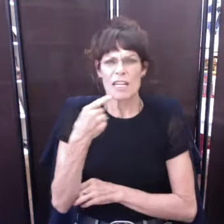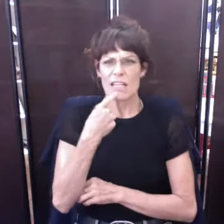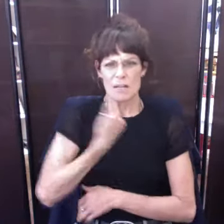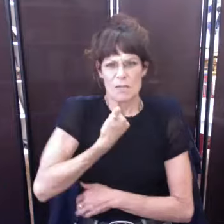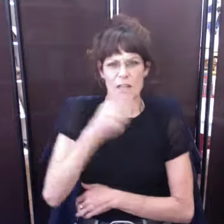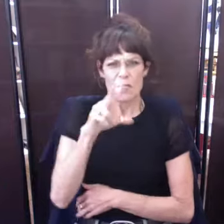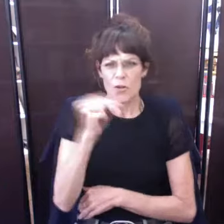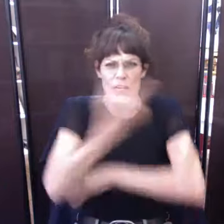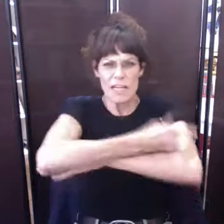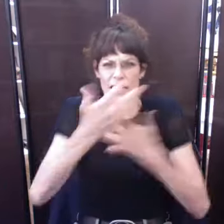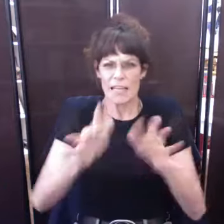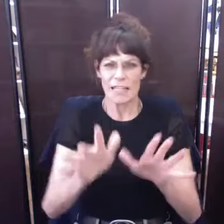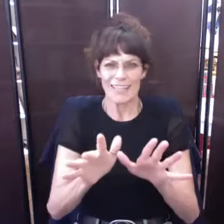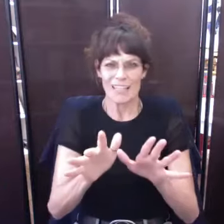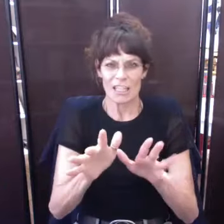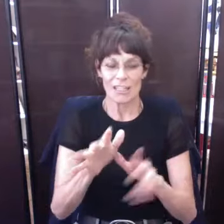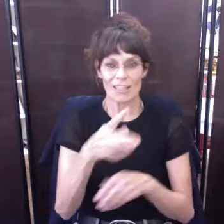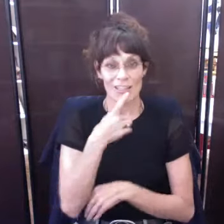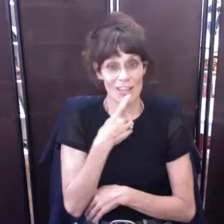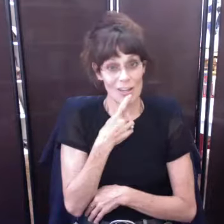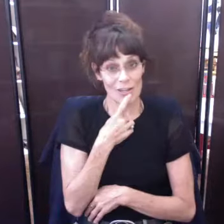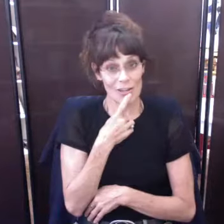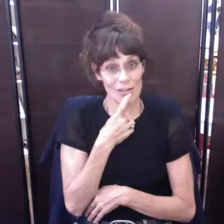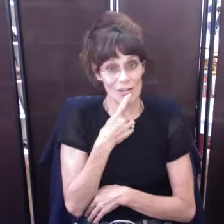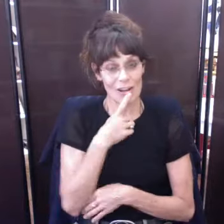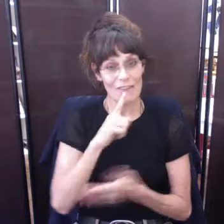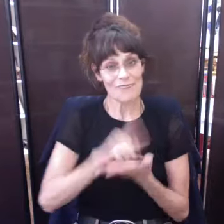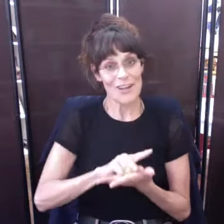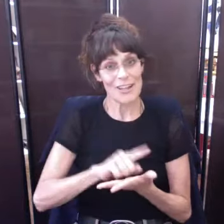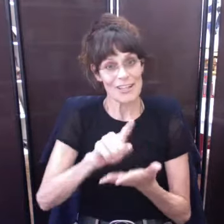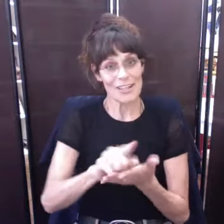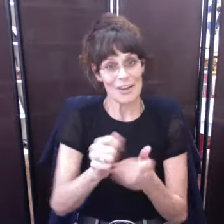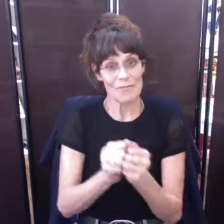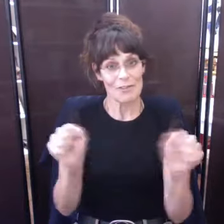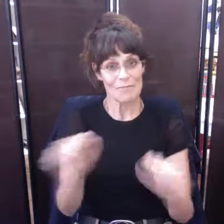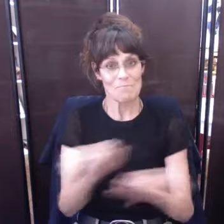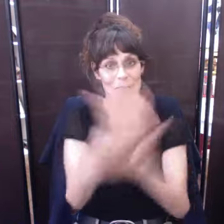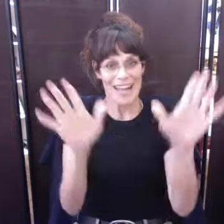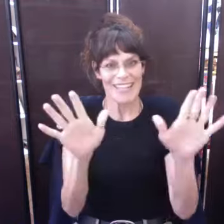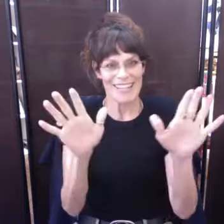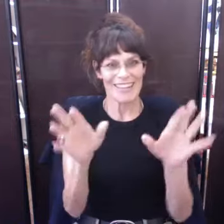And I can tell you that I fell in love with the magic of the rooms of Alcoholics Anonymous.